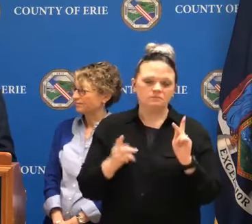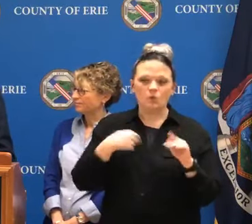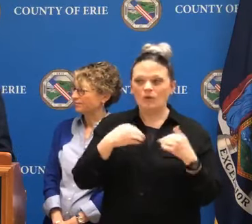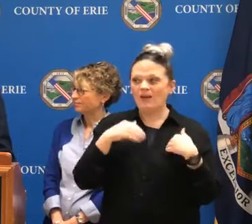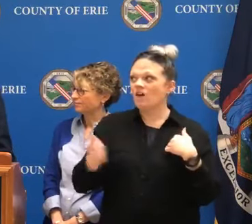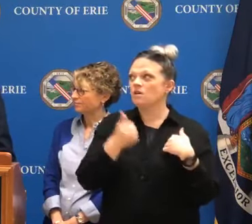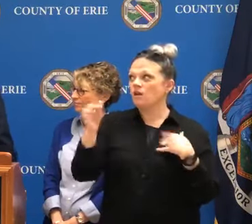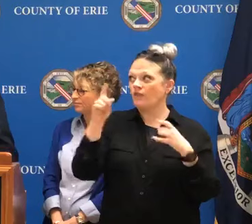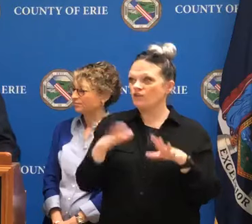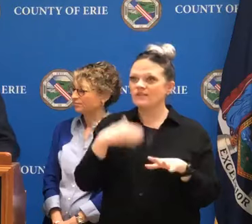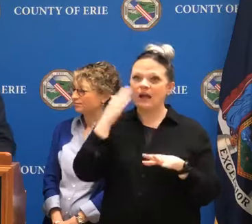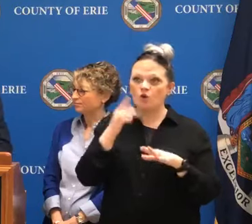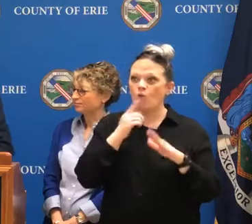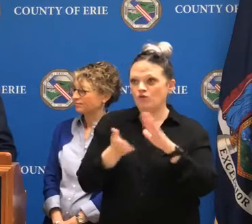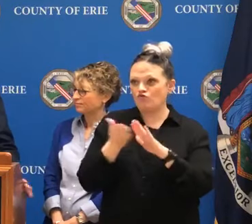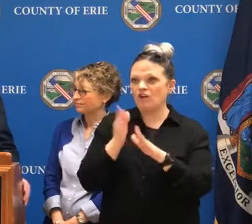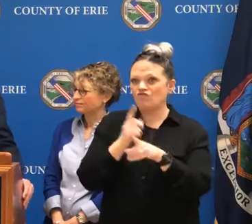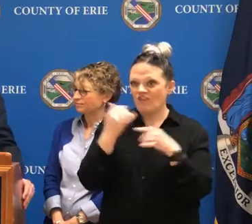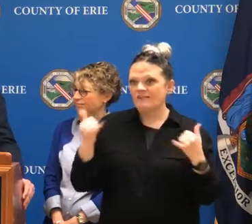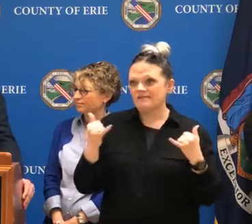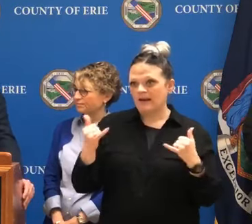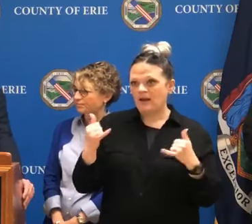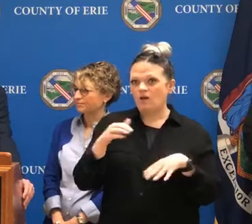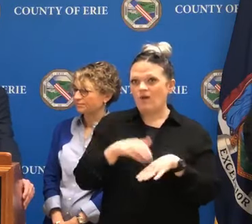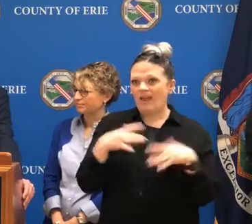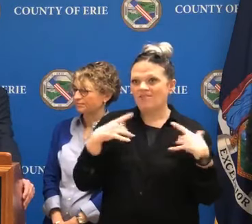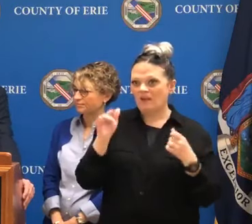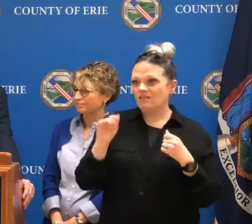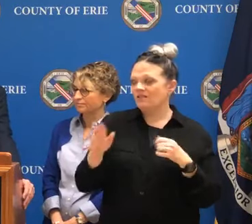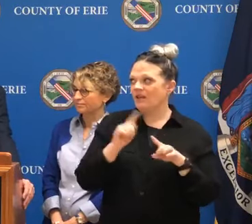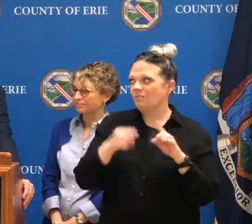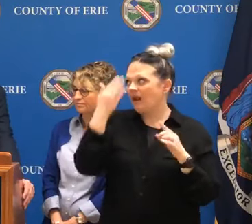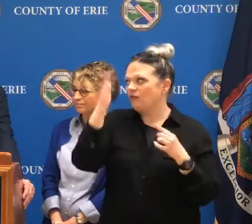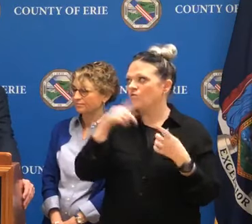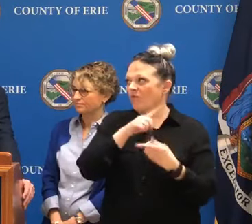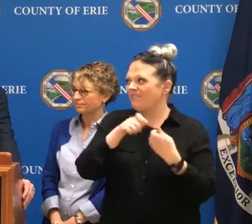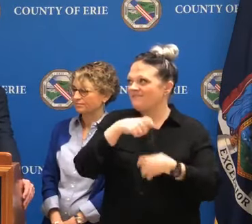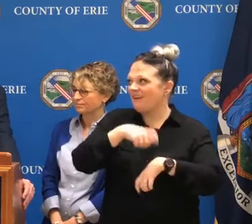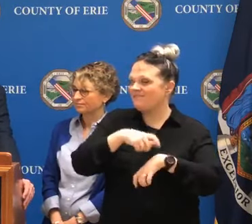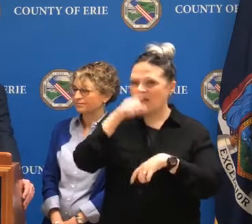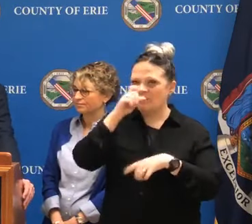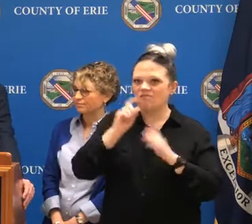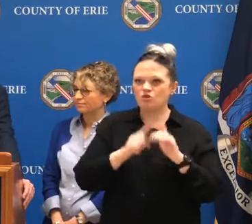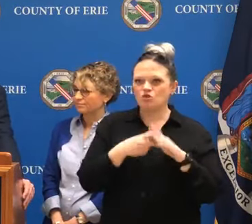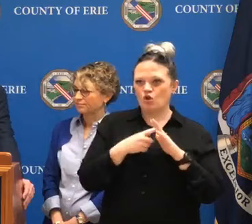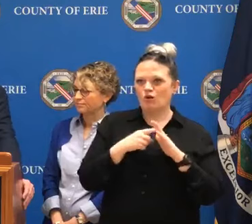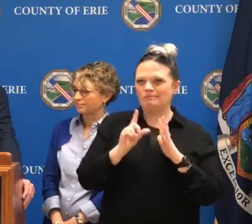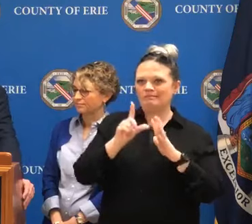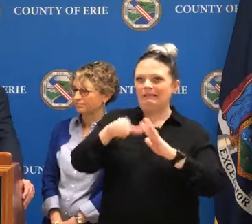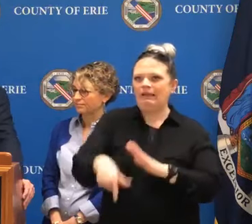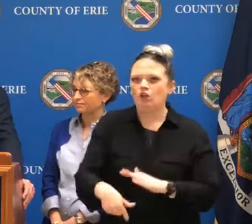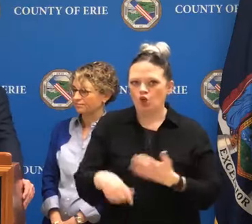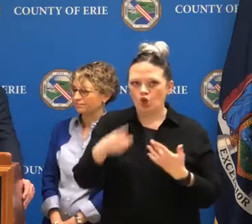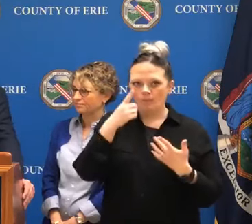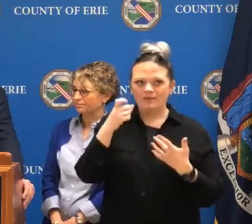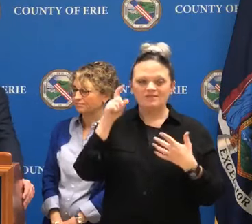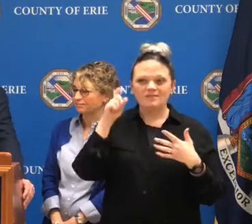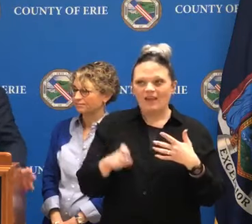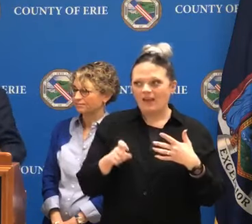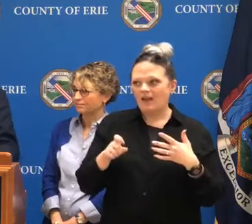another test that I know is running right now at the public health lab, but I don't know the exact timing on it because it started later because they had to take out